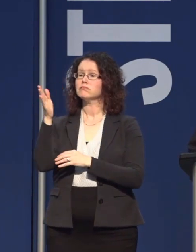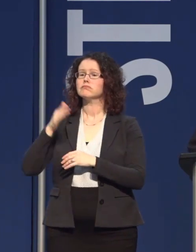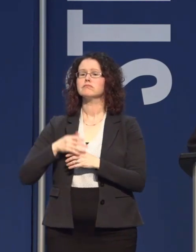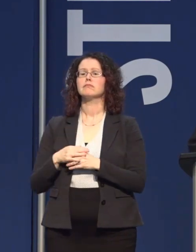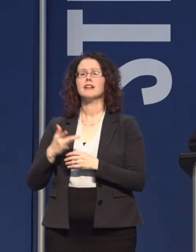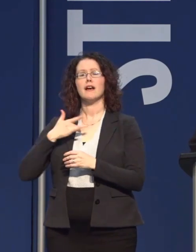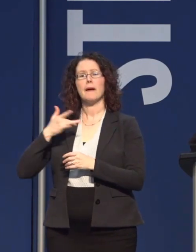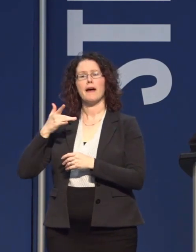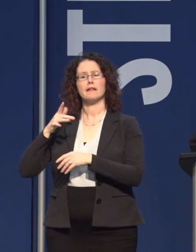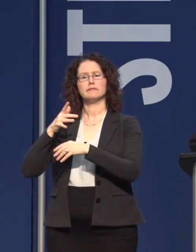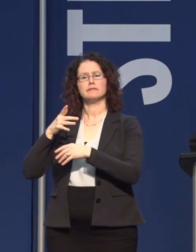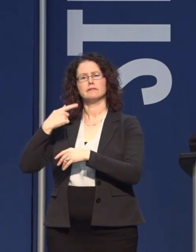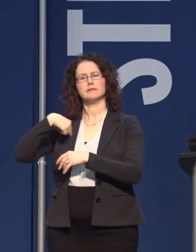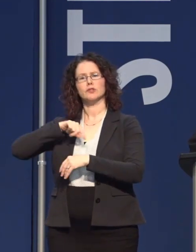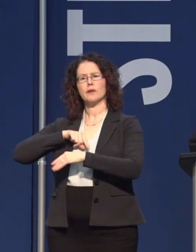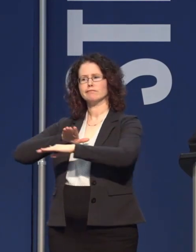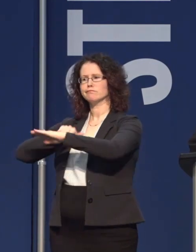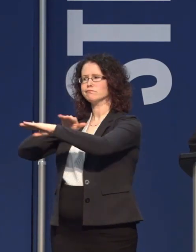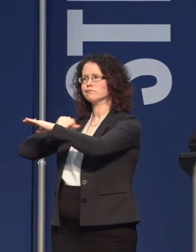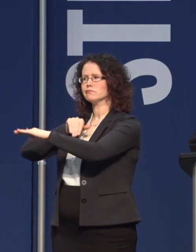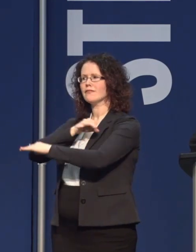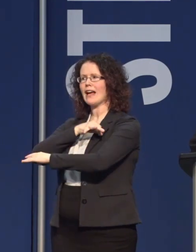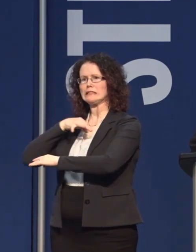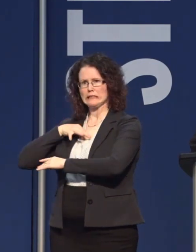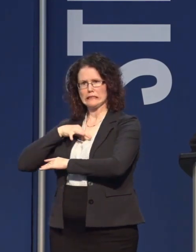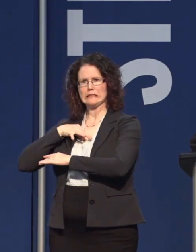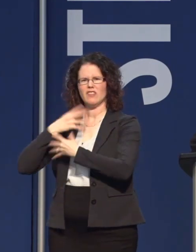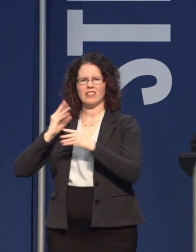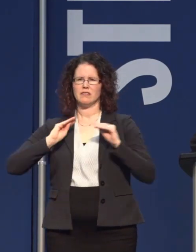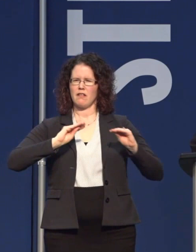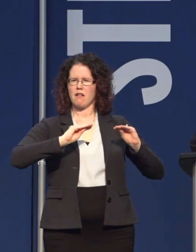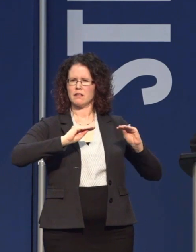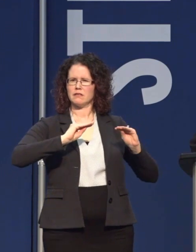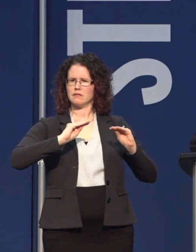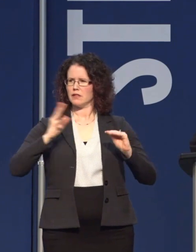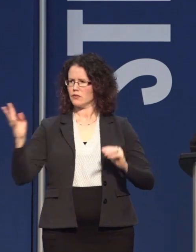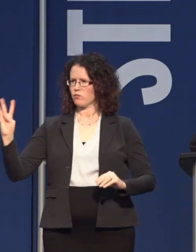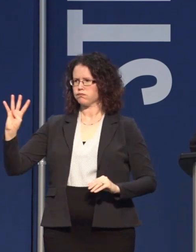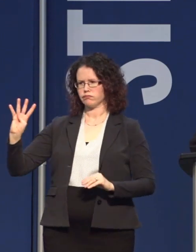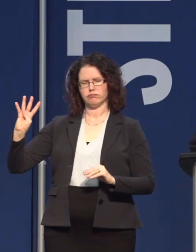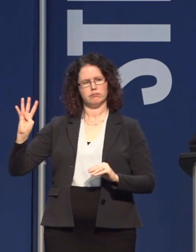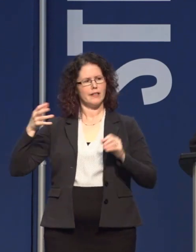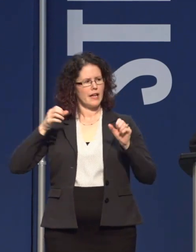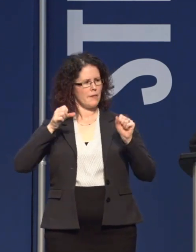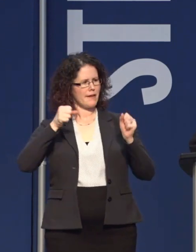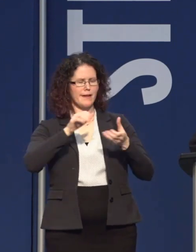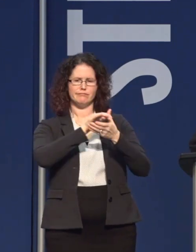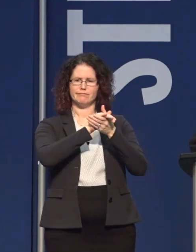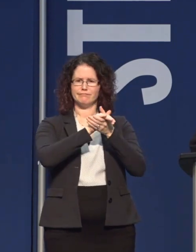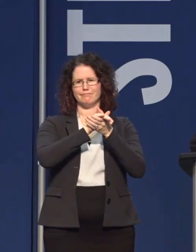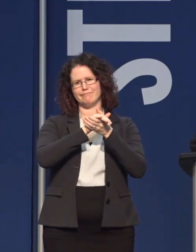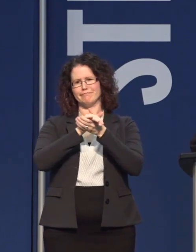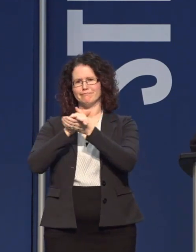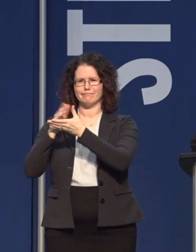members who have taught our grads to join us on stage to congratulate them as each program group is